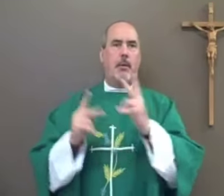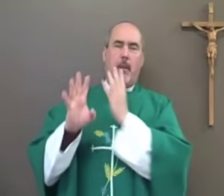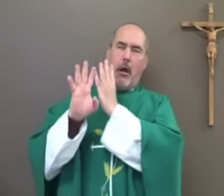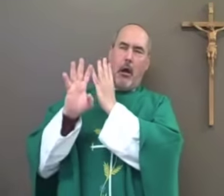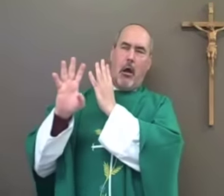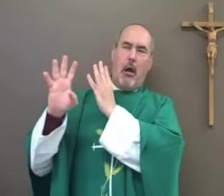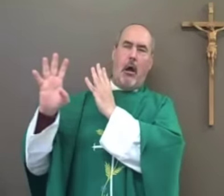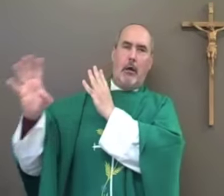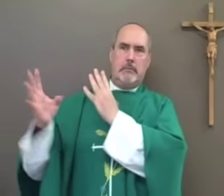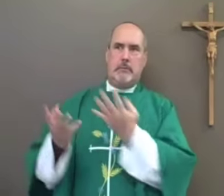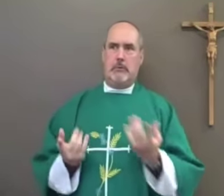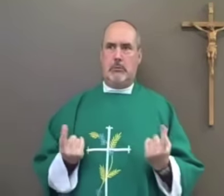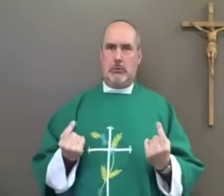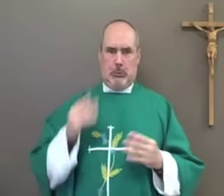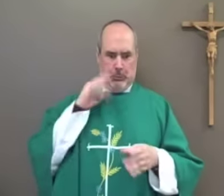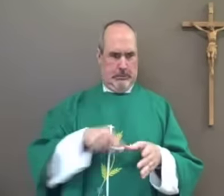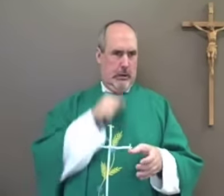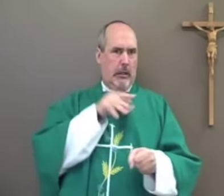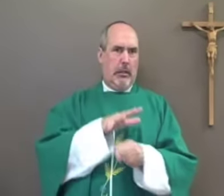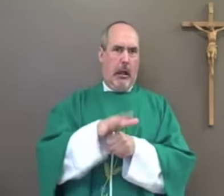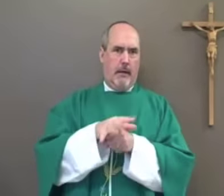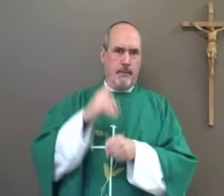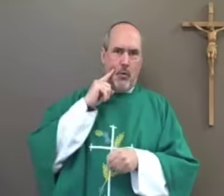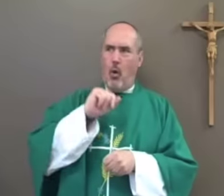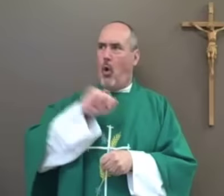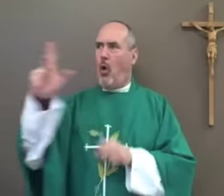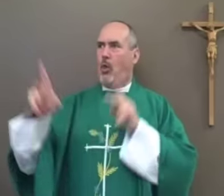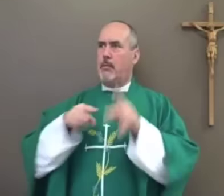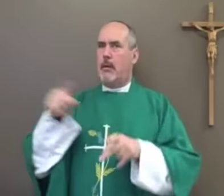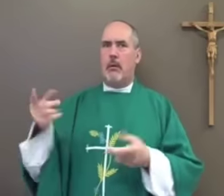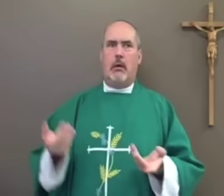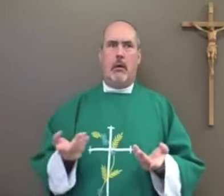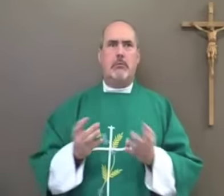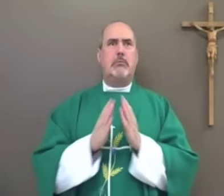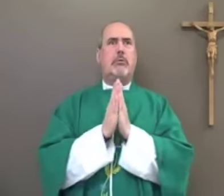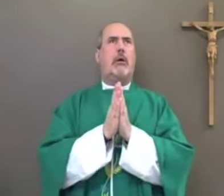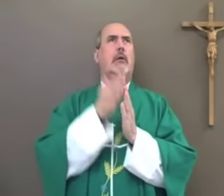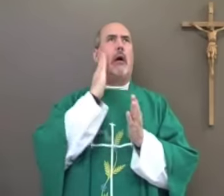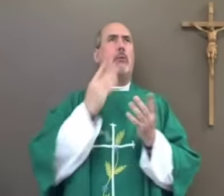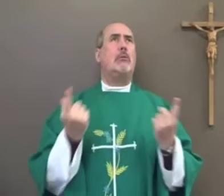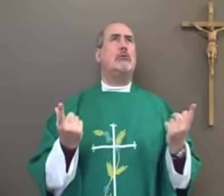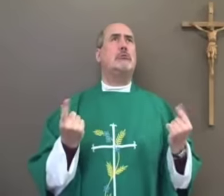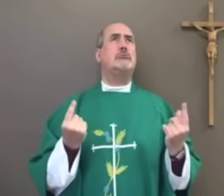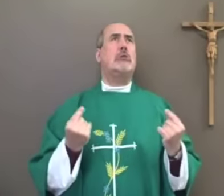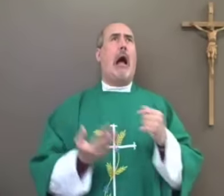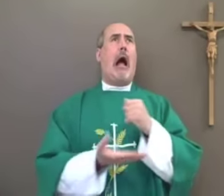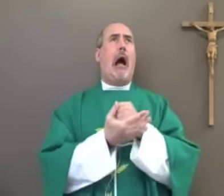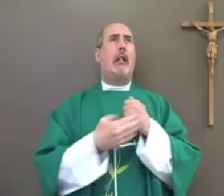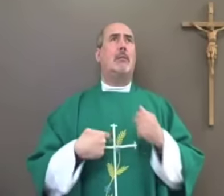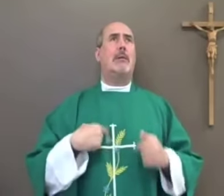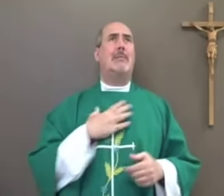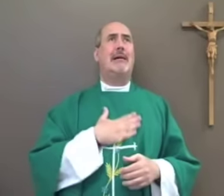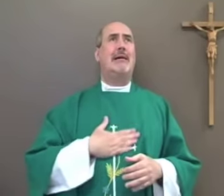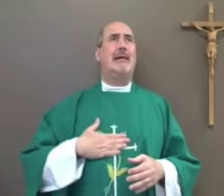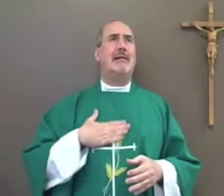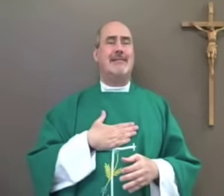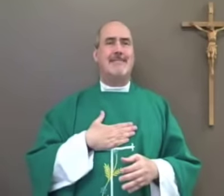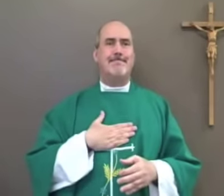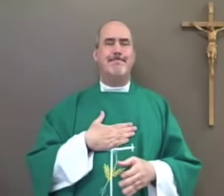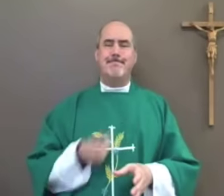a huge line of poor people waiting in line for soup. And he was worried he was going to run out, so he prayed to God to